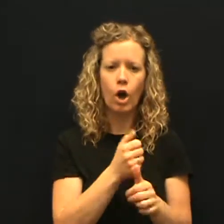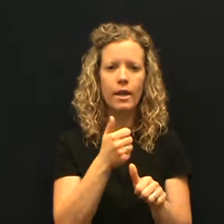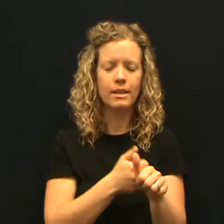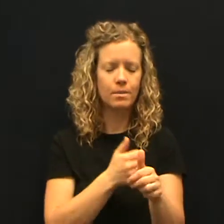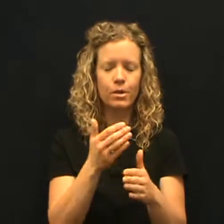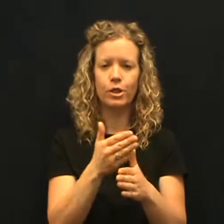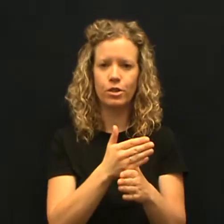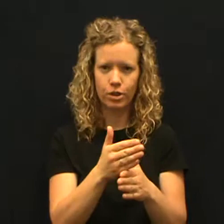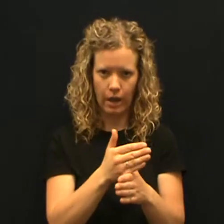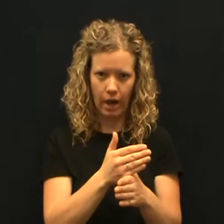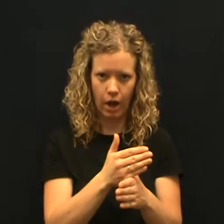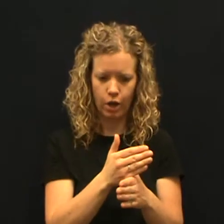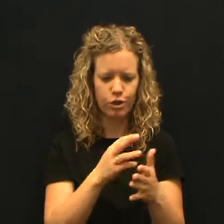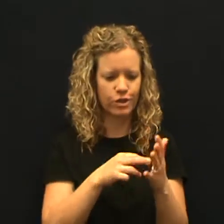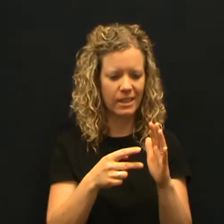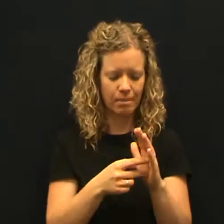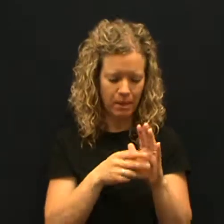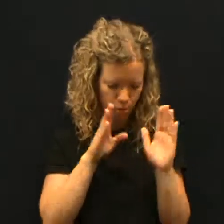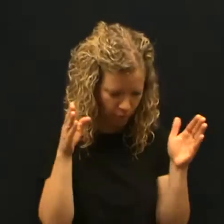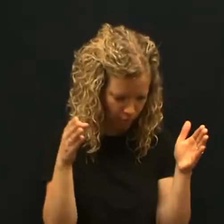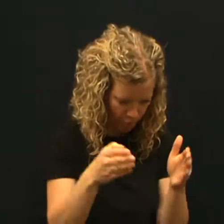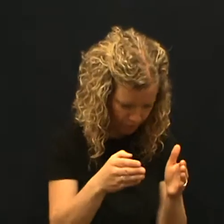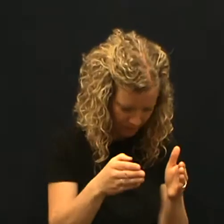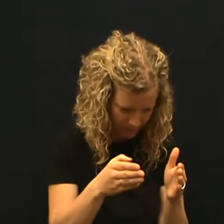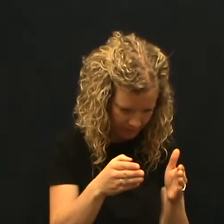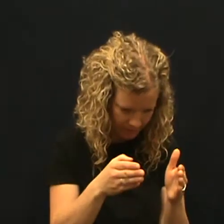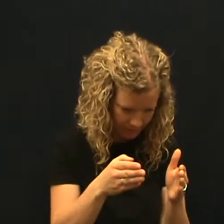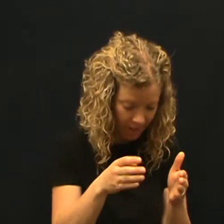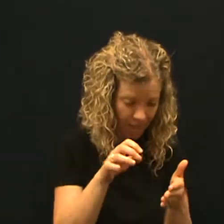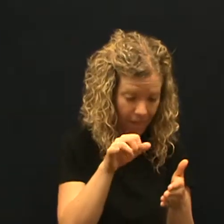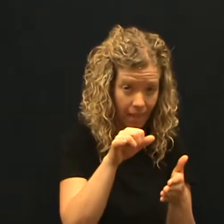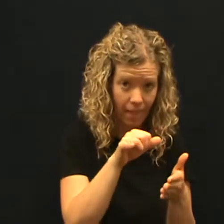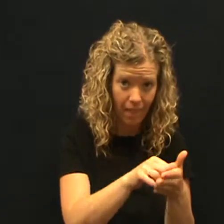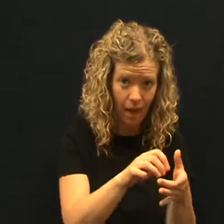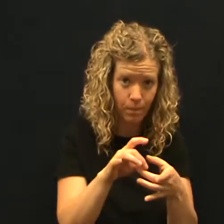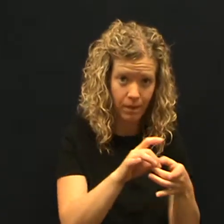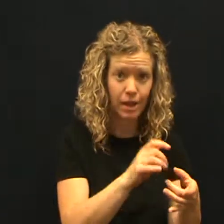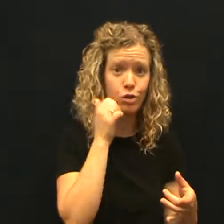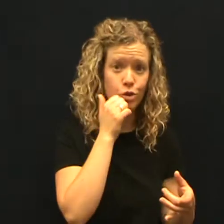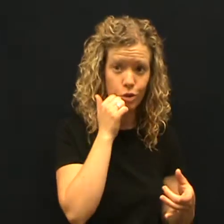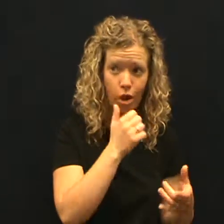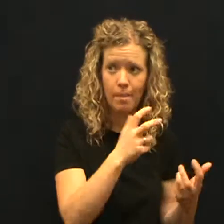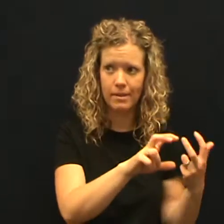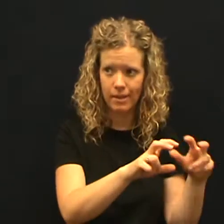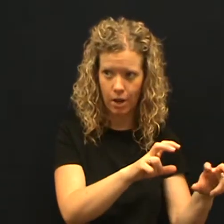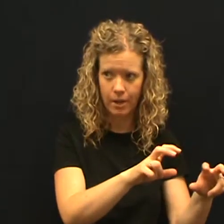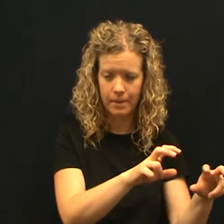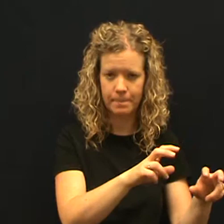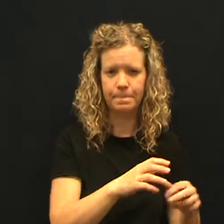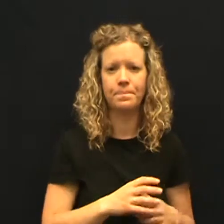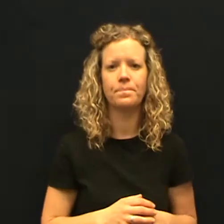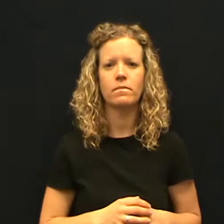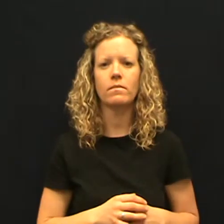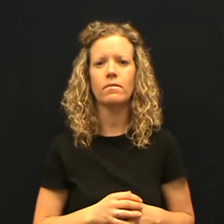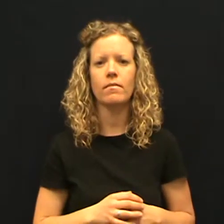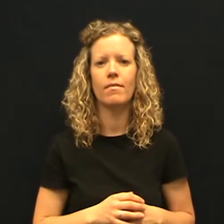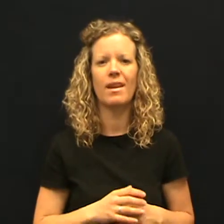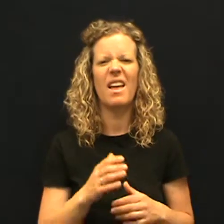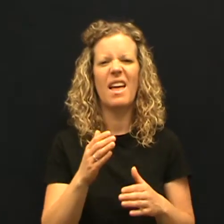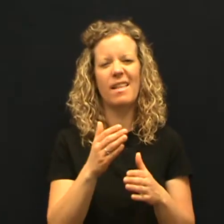just looking at the earnings per share of common stock. And we look at the average number of shares. So we take the